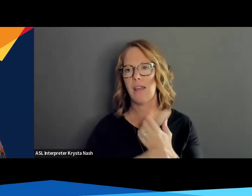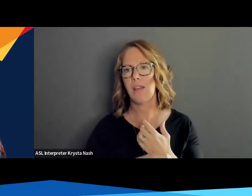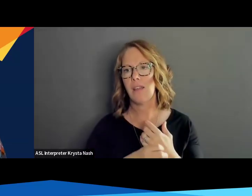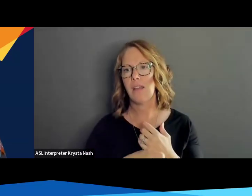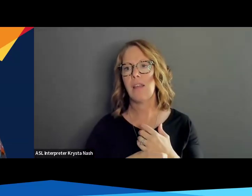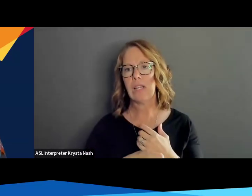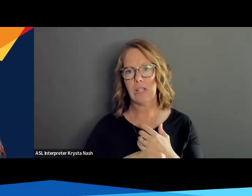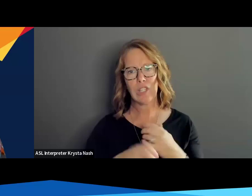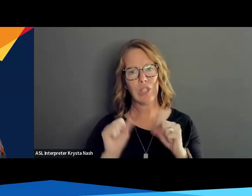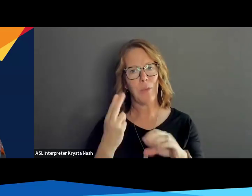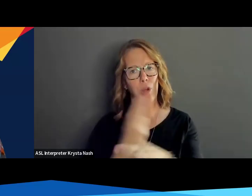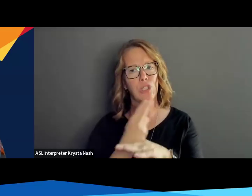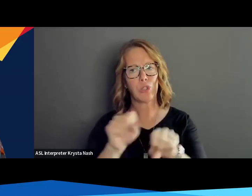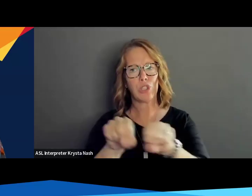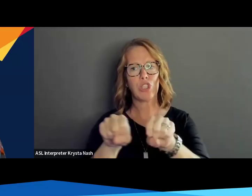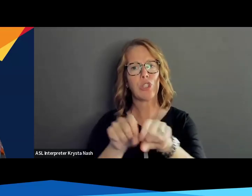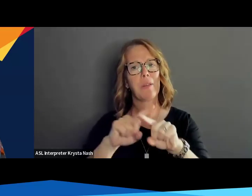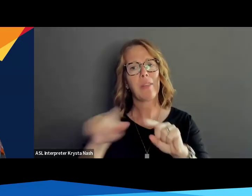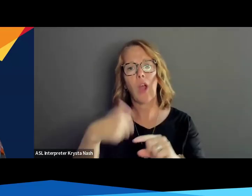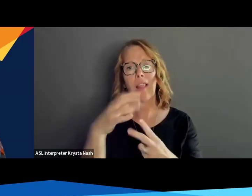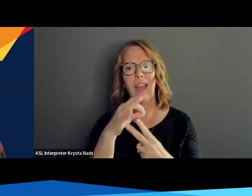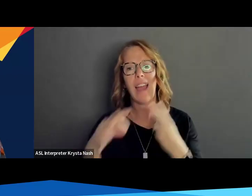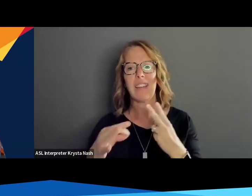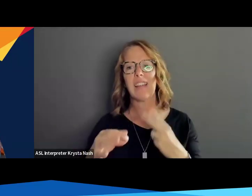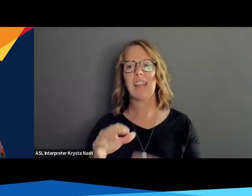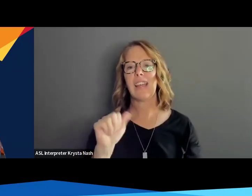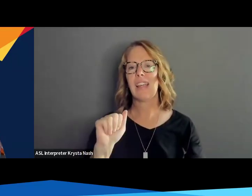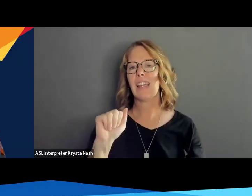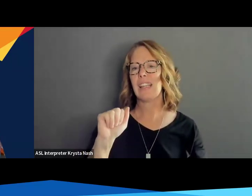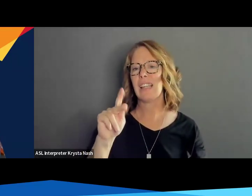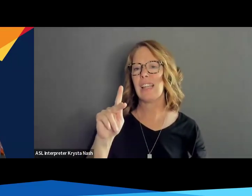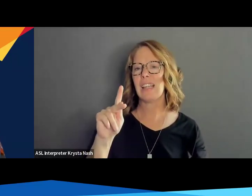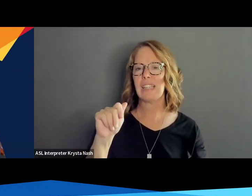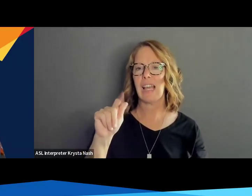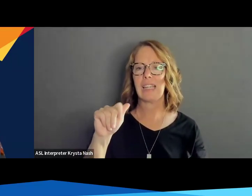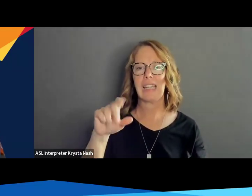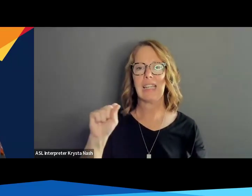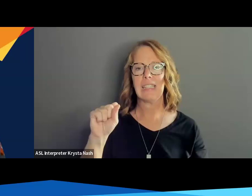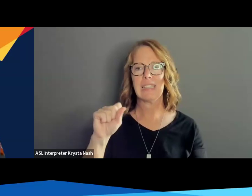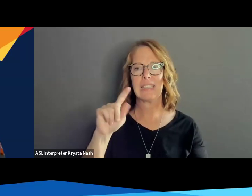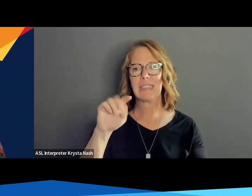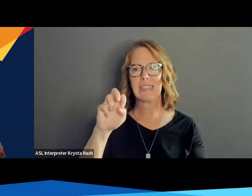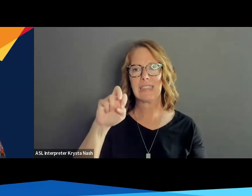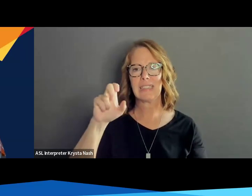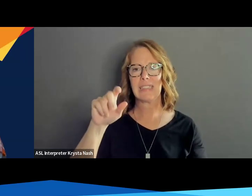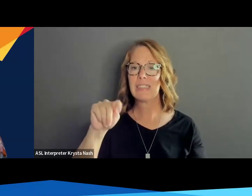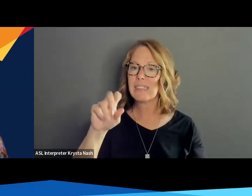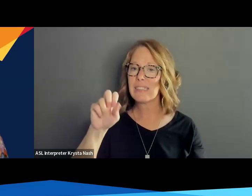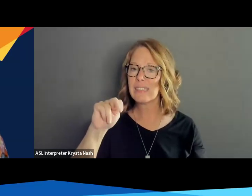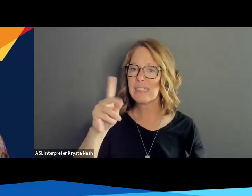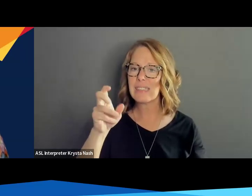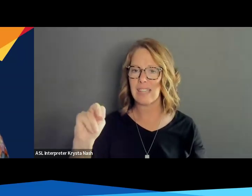a shoe. And the only alternative is Achilles tendon lengthening surgery. Discuss the surgery with 2 foot and